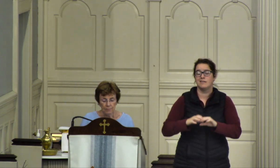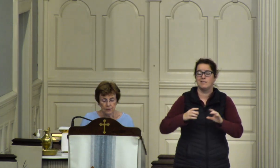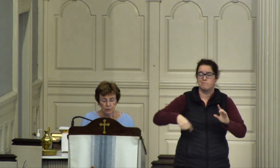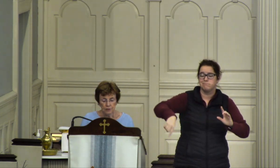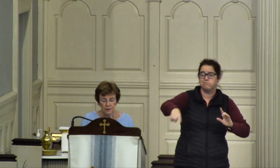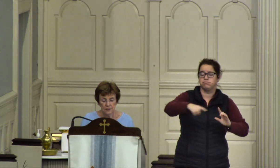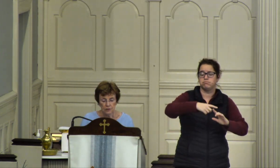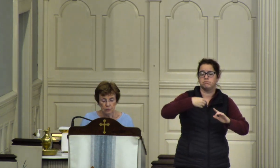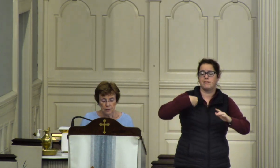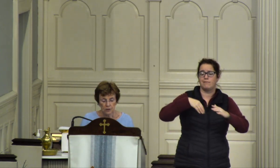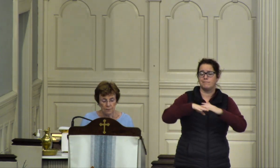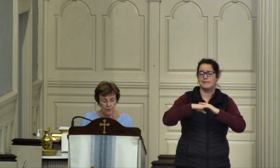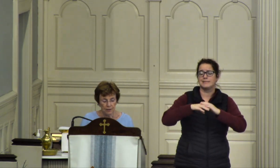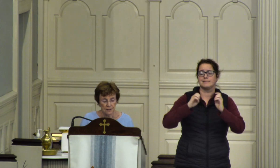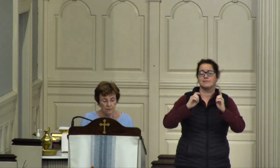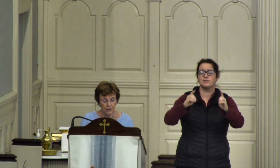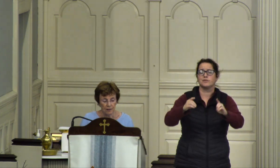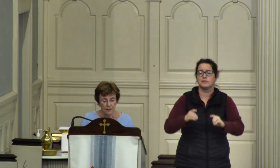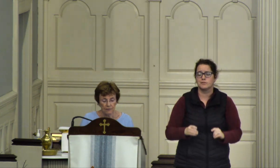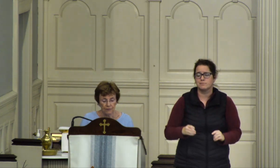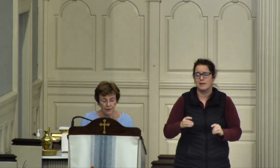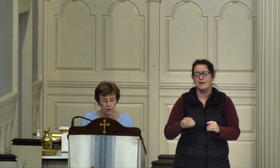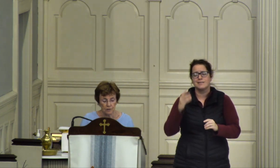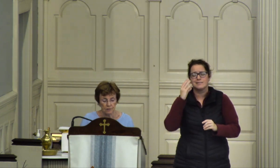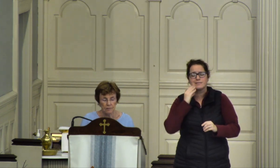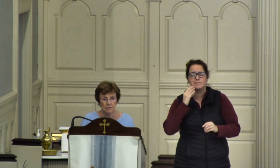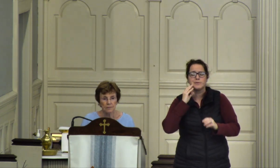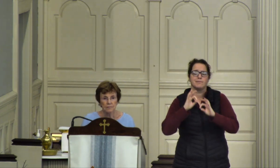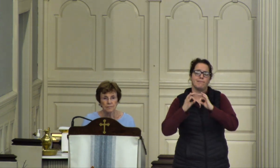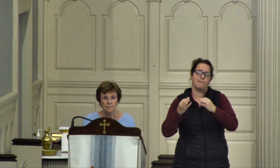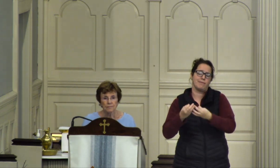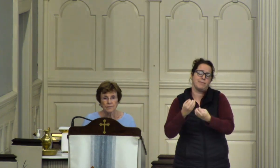the opportunity to experience family affection.